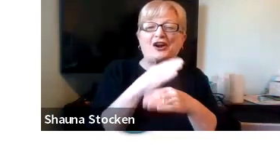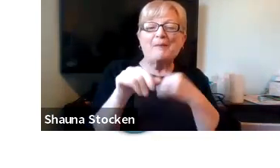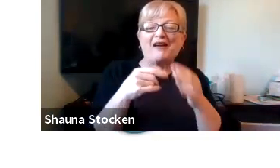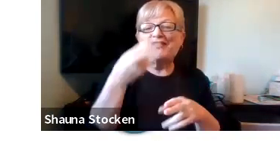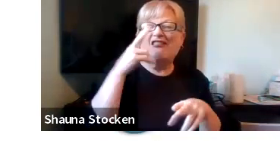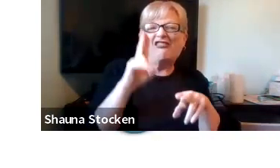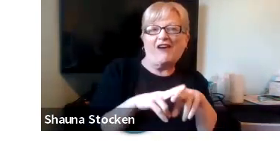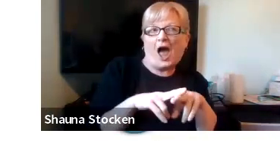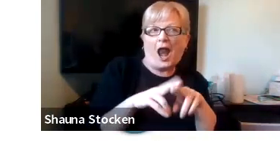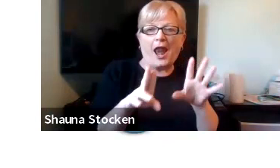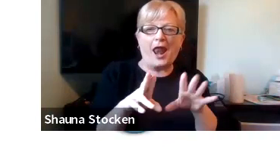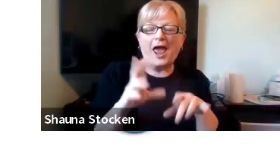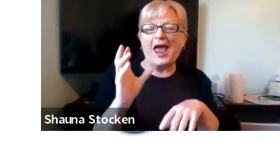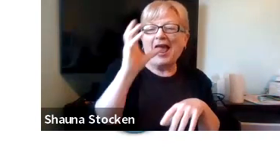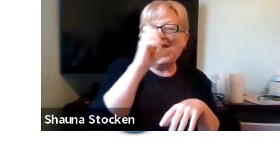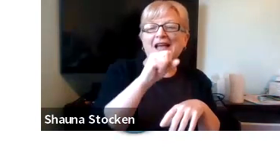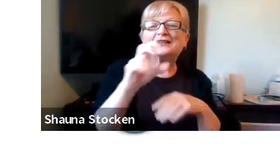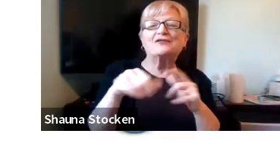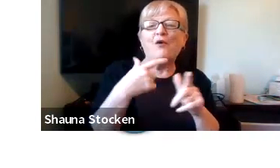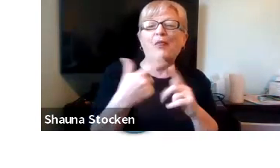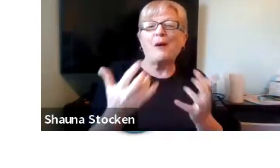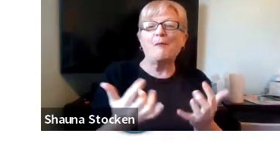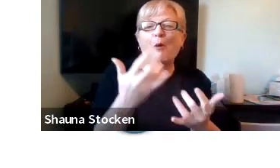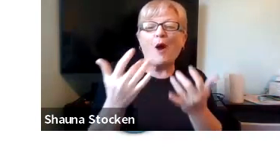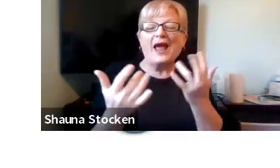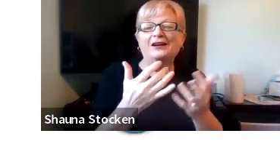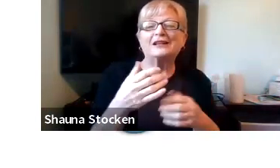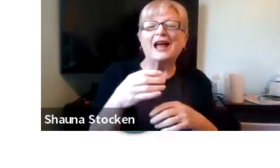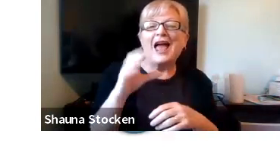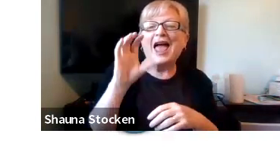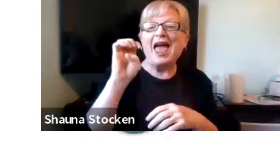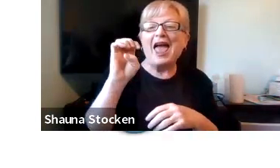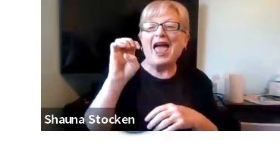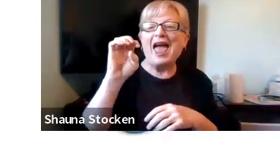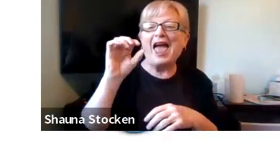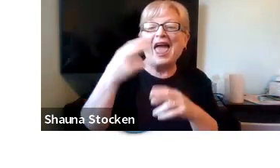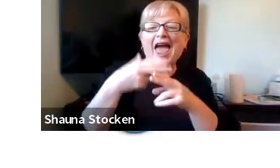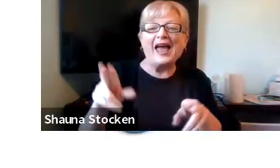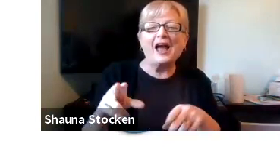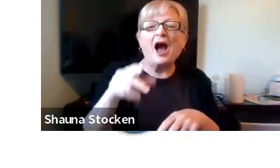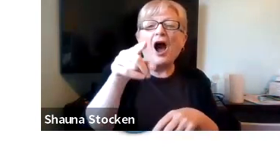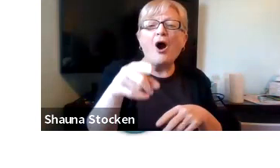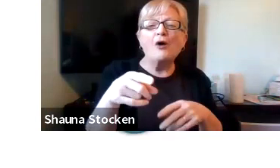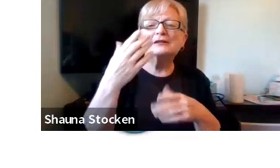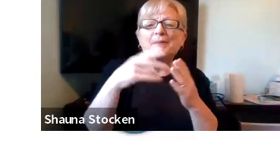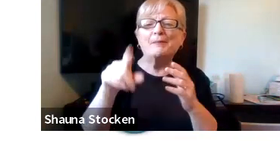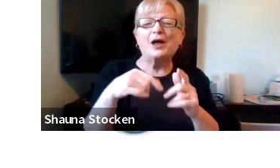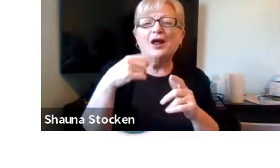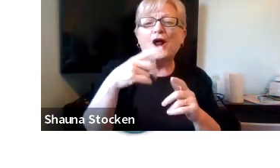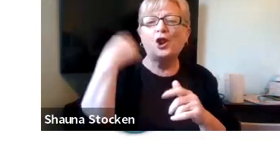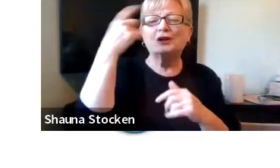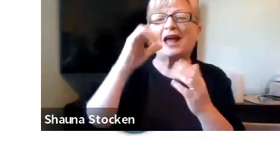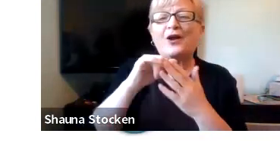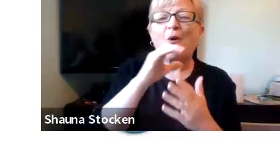guesses for the boil bag that folks have shared with us? A lot of people think it looks like an old style shower cap,